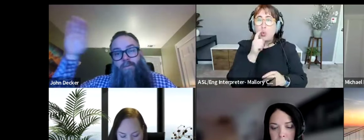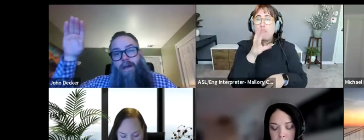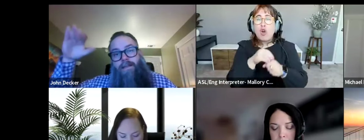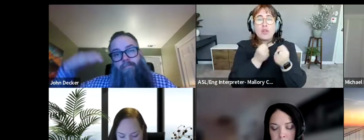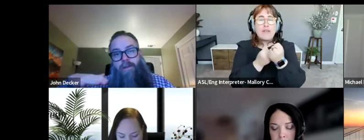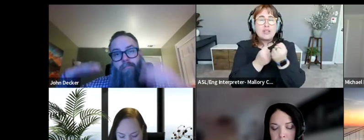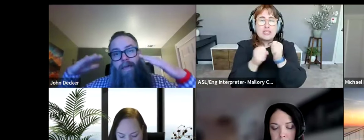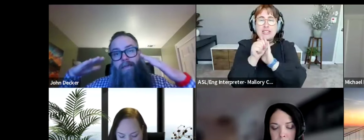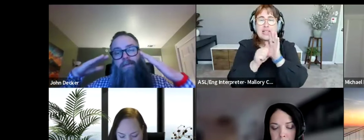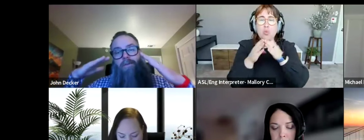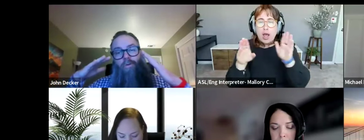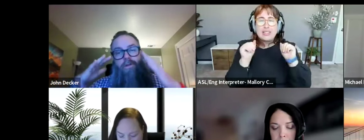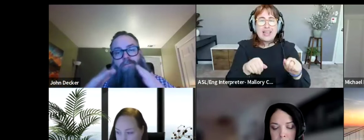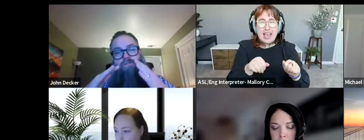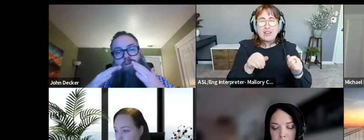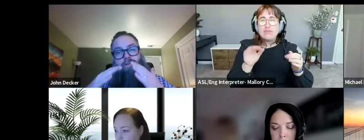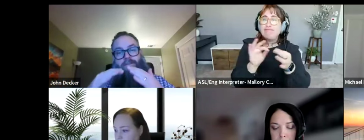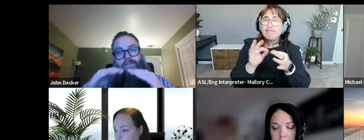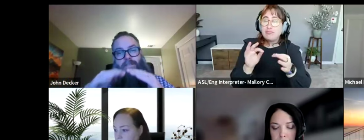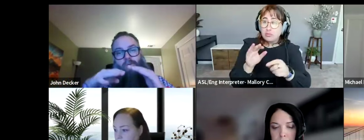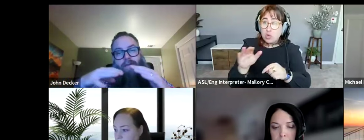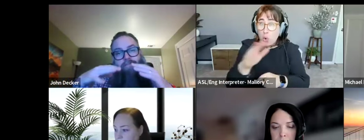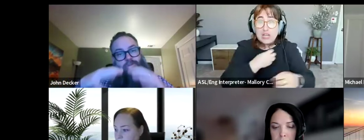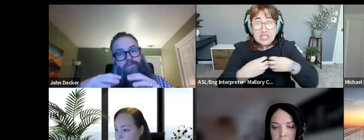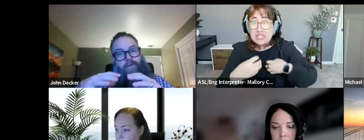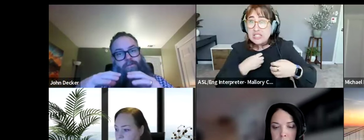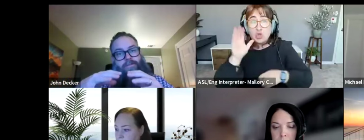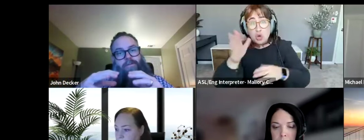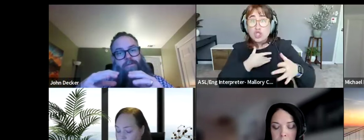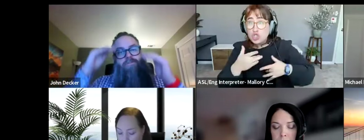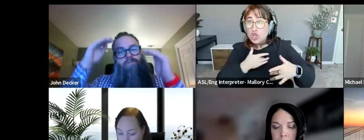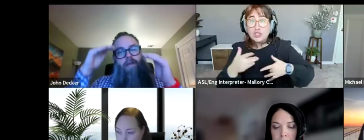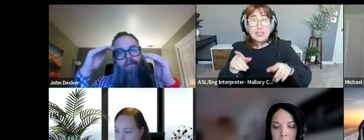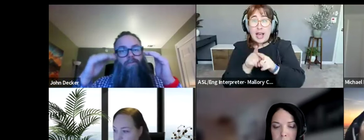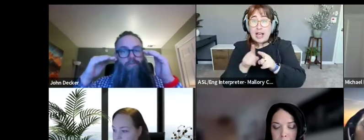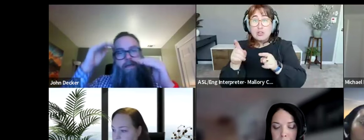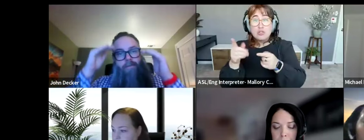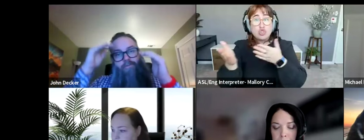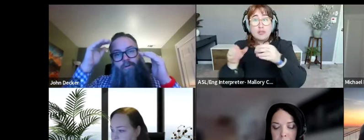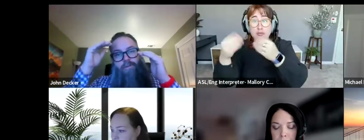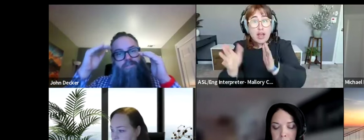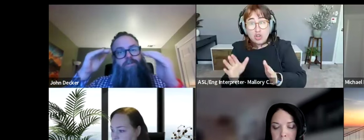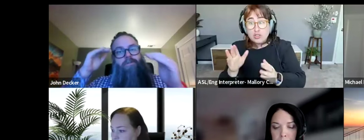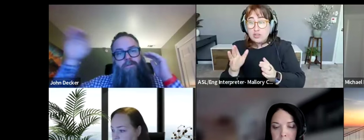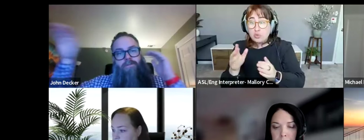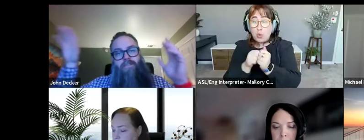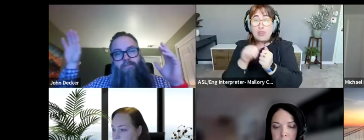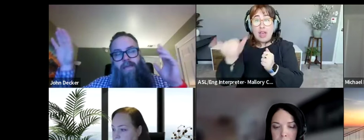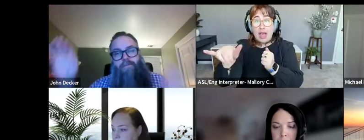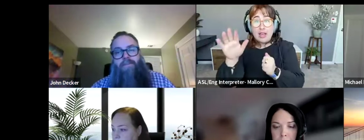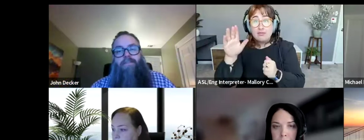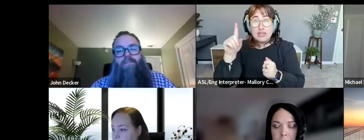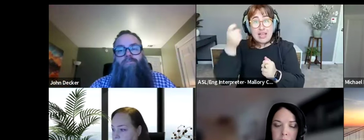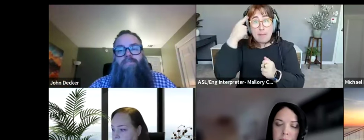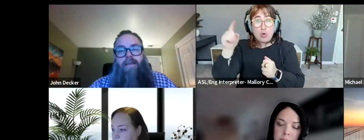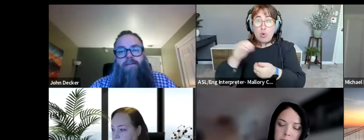advocacy level statewide and can bring back your individual concerns that you have as service providers to like through that Capital Coalition to